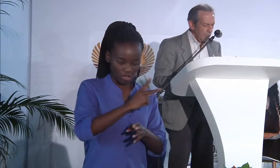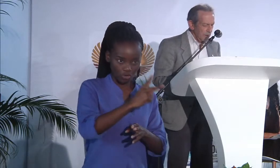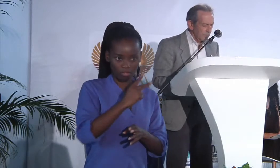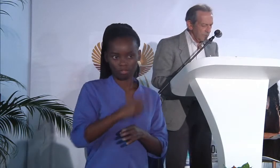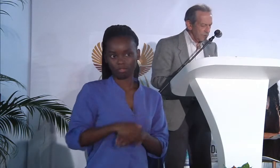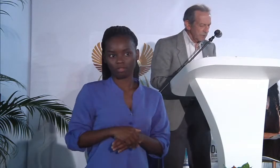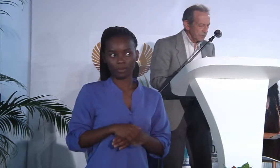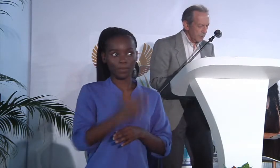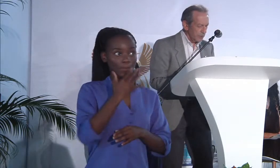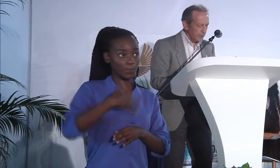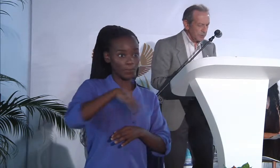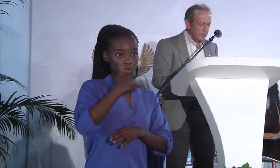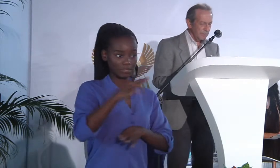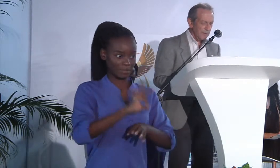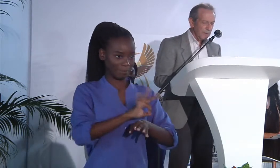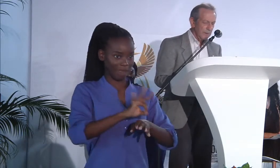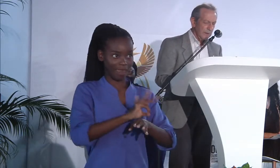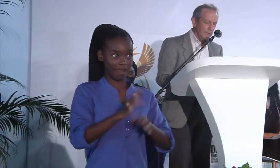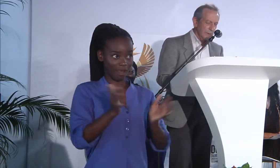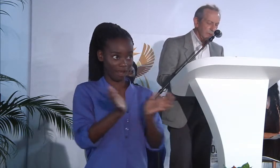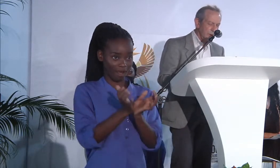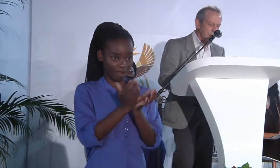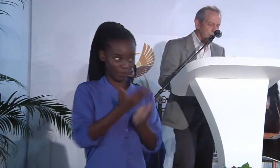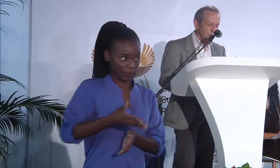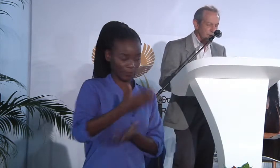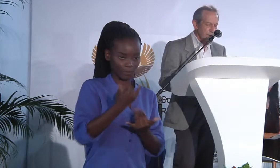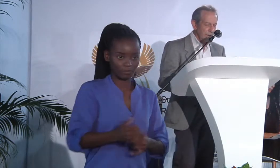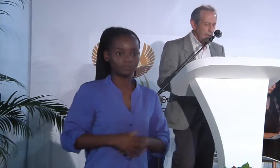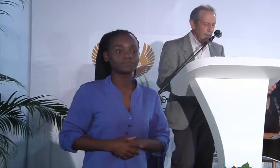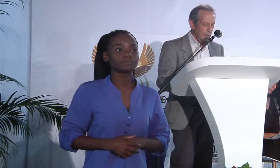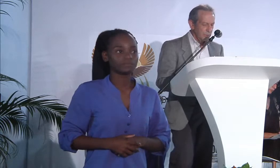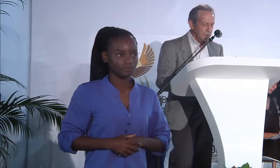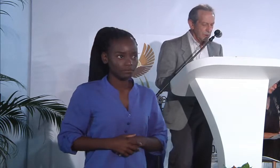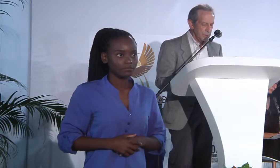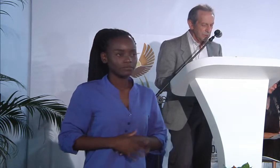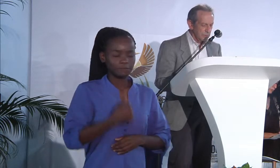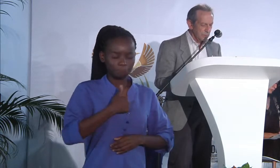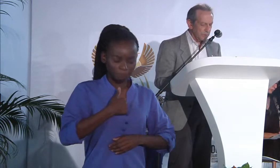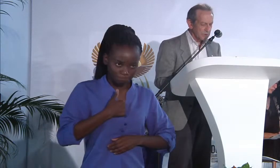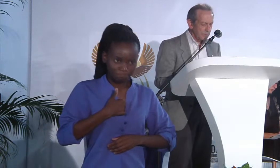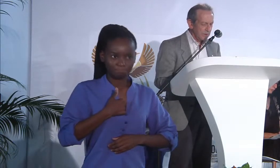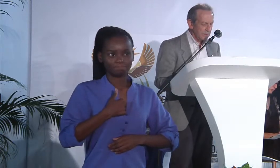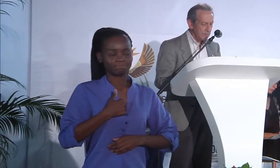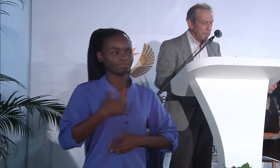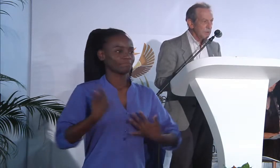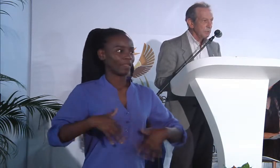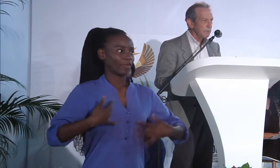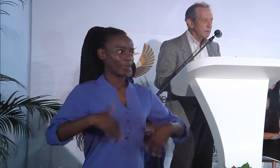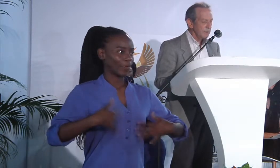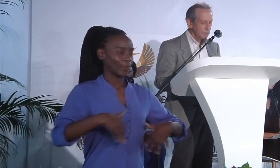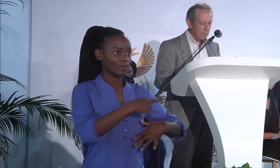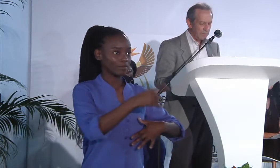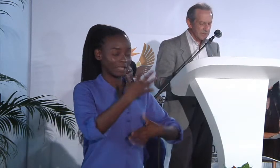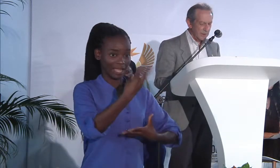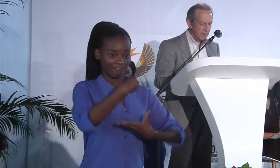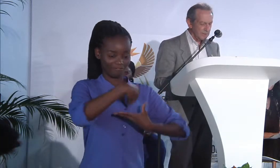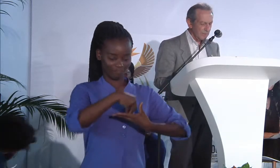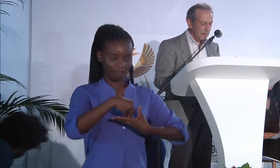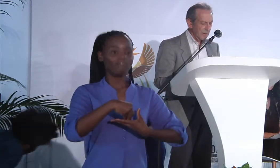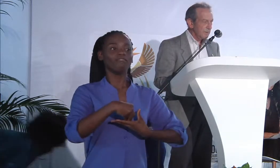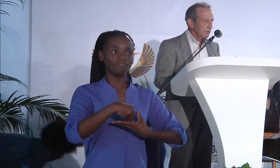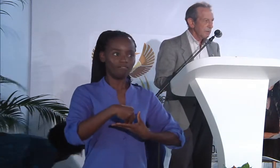On behalf of the Central Drug Authority, I would like to express our appreciation to participate in your event and to